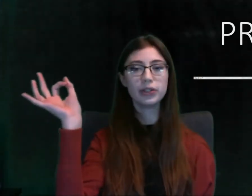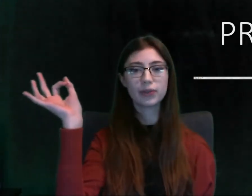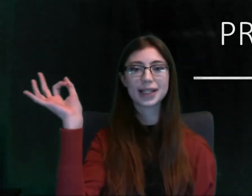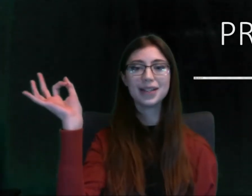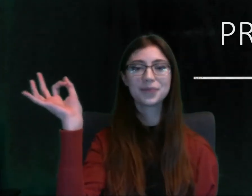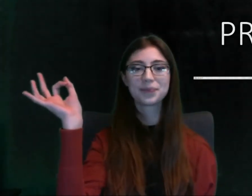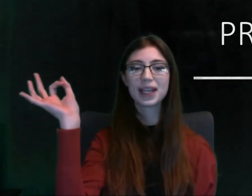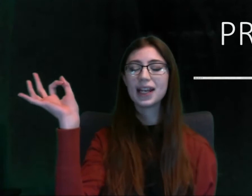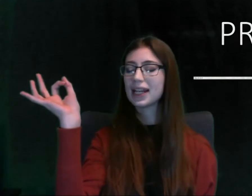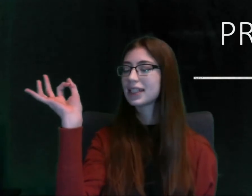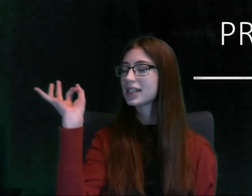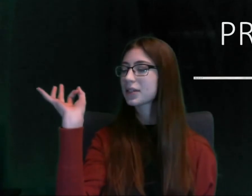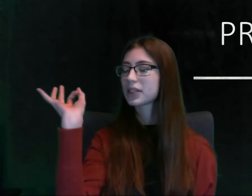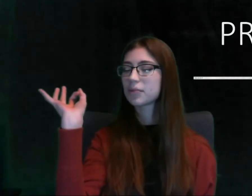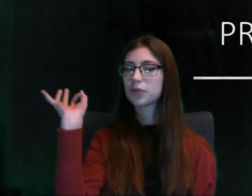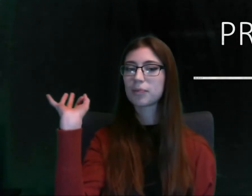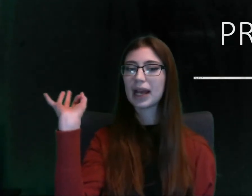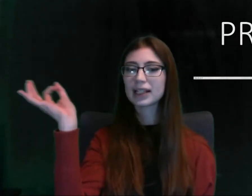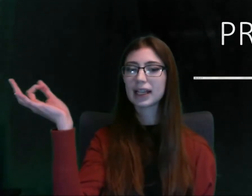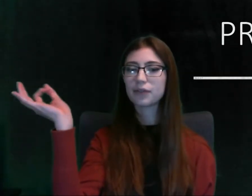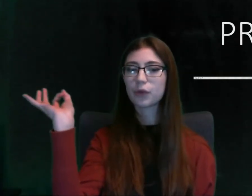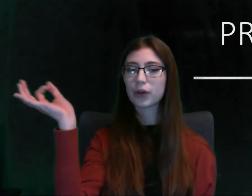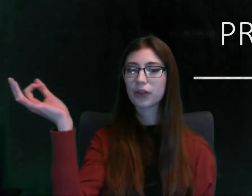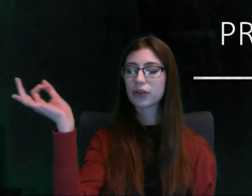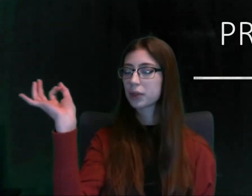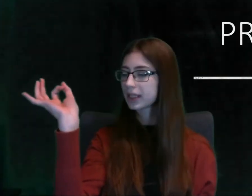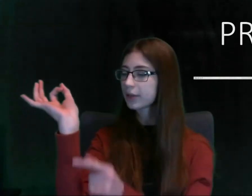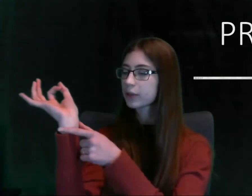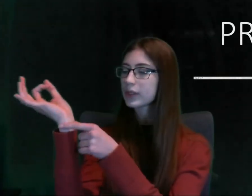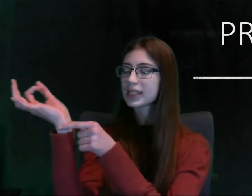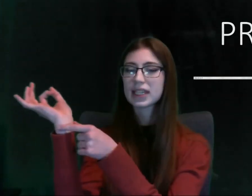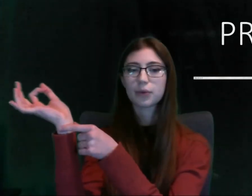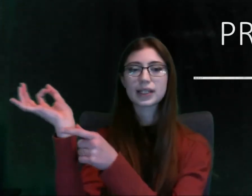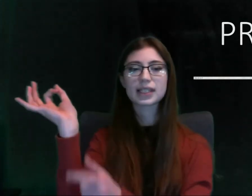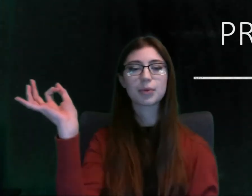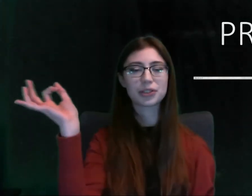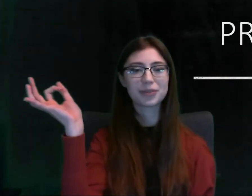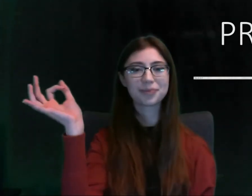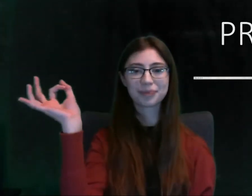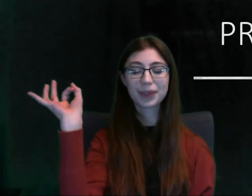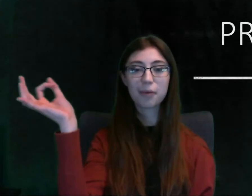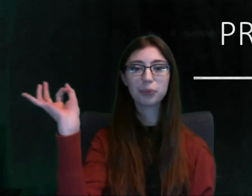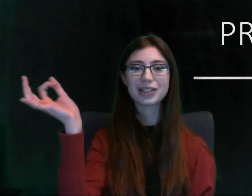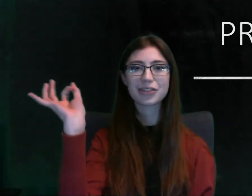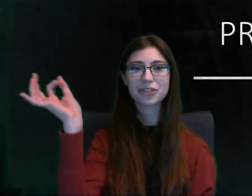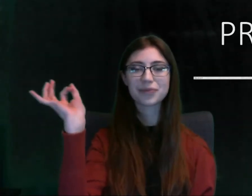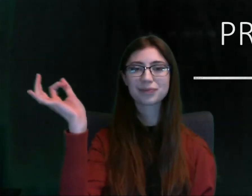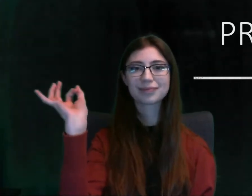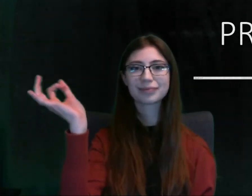here, and then it is going to move back and forth with a little twisty wrist motion. Preach.